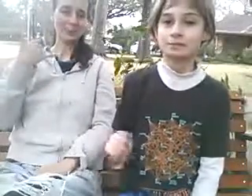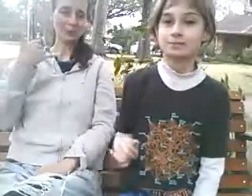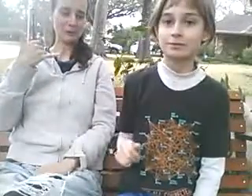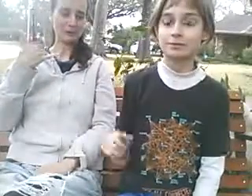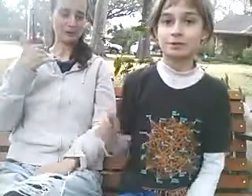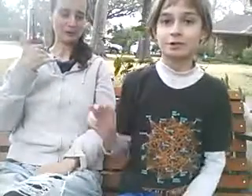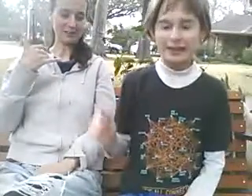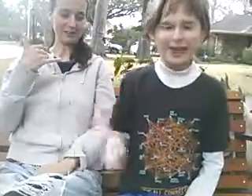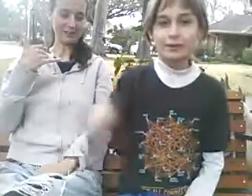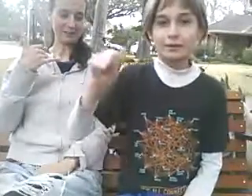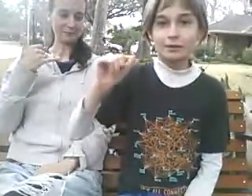yellow,